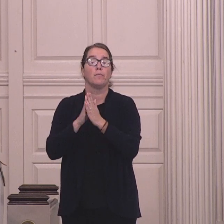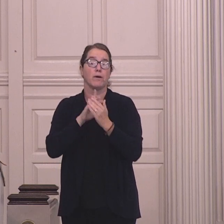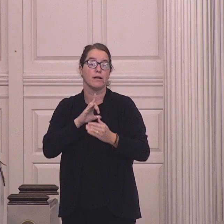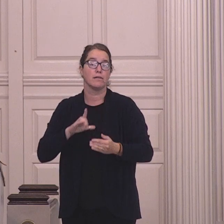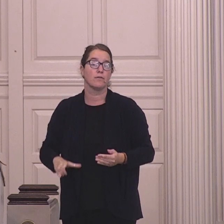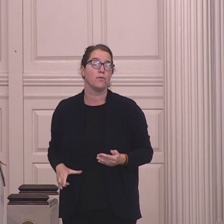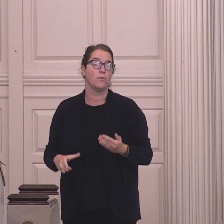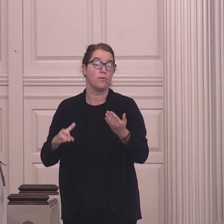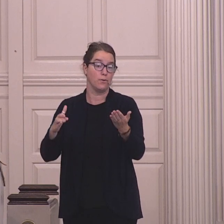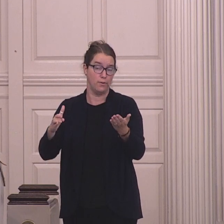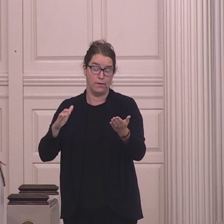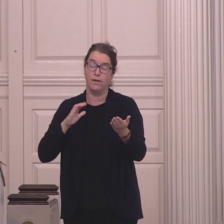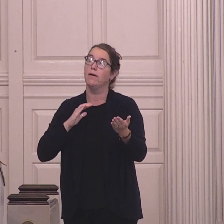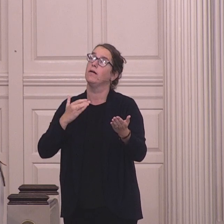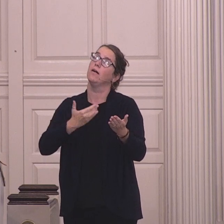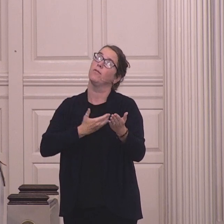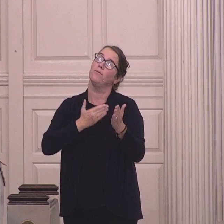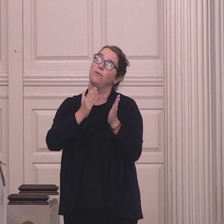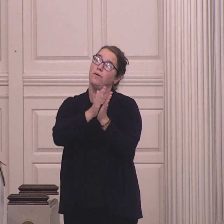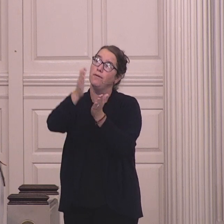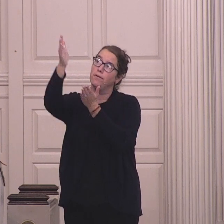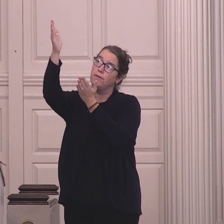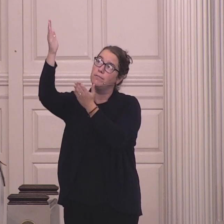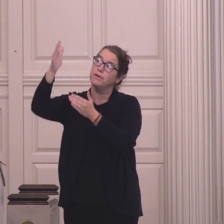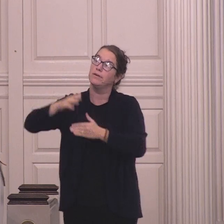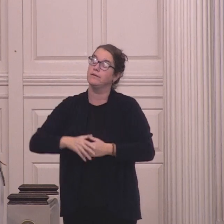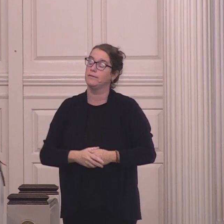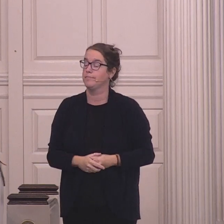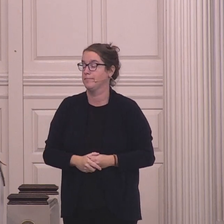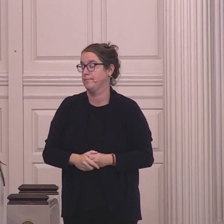We pray to the Lord.